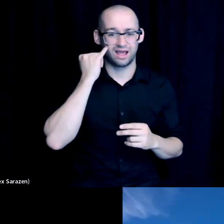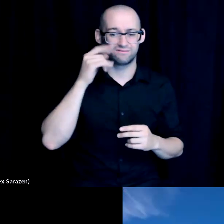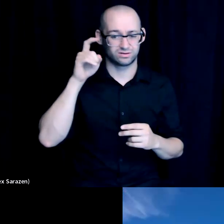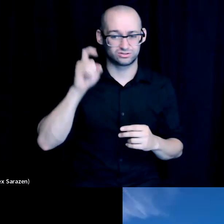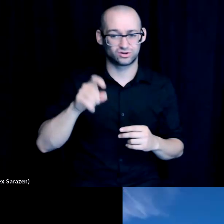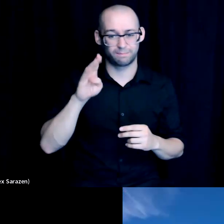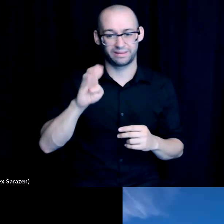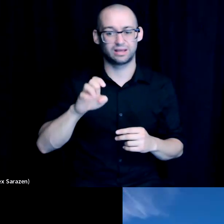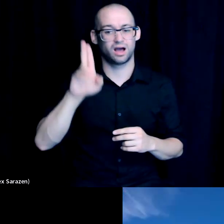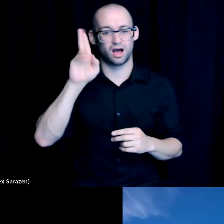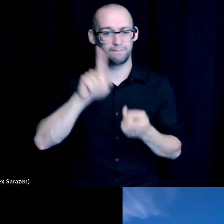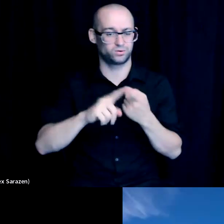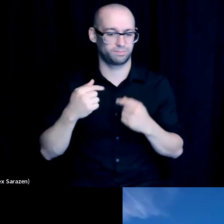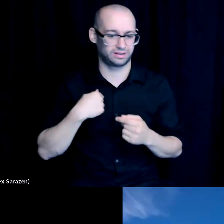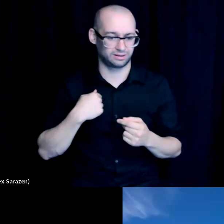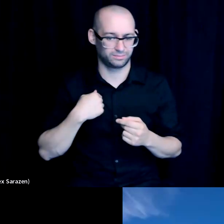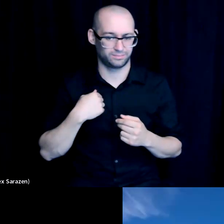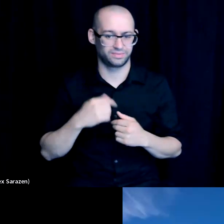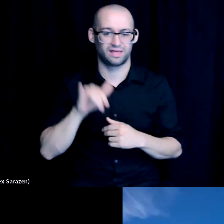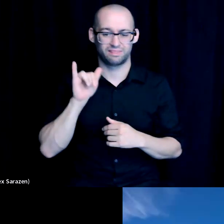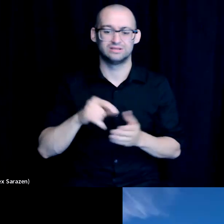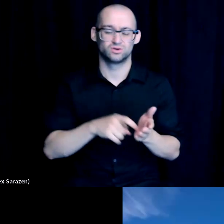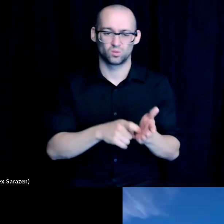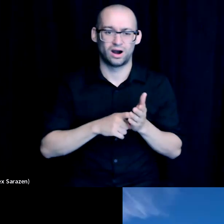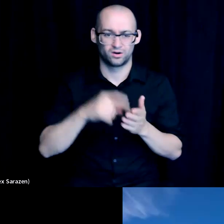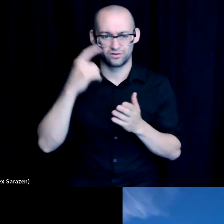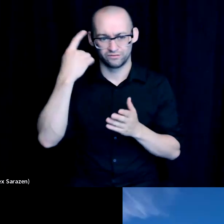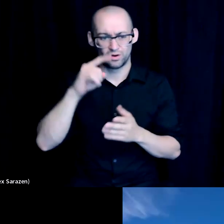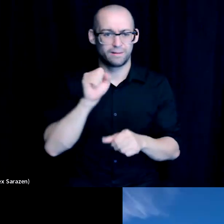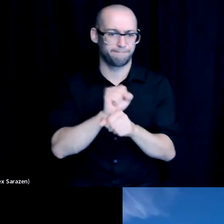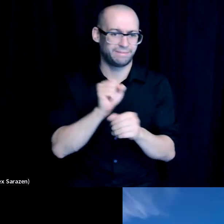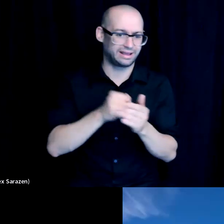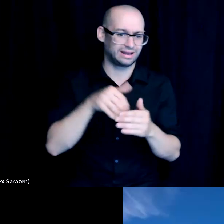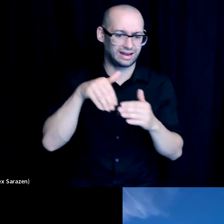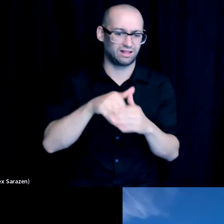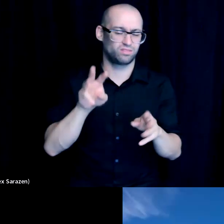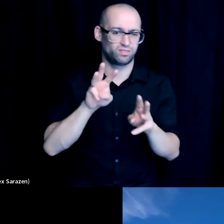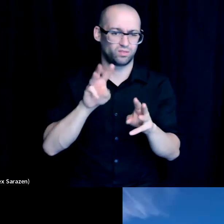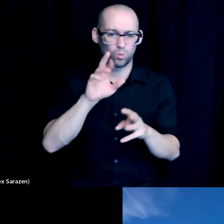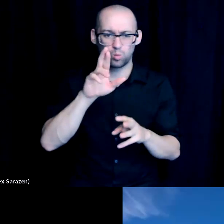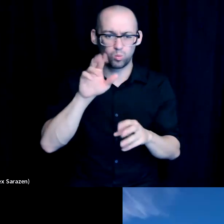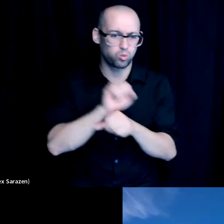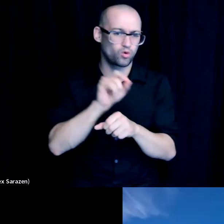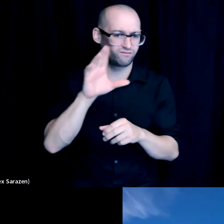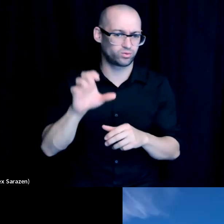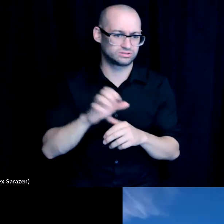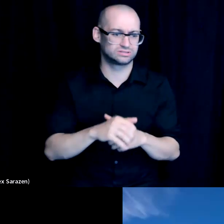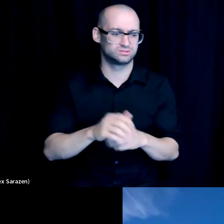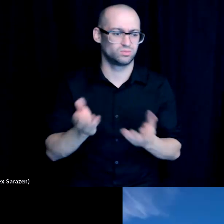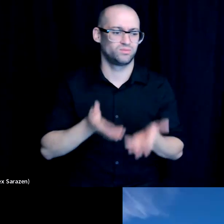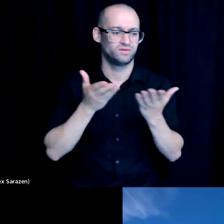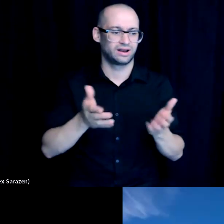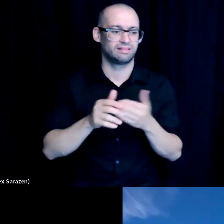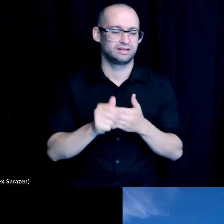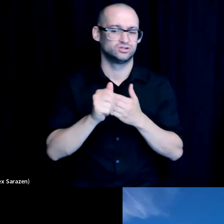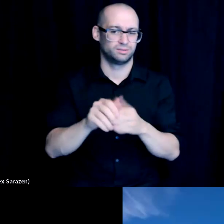That grit, that grind that's needed to make it in today's workforce. And so we offer them coaching in leadership development. And we know that